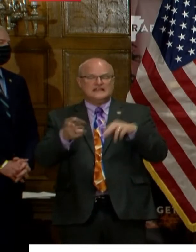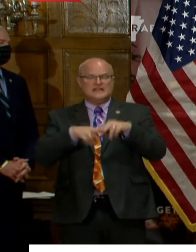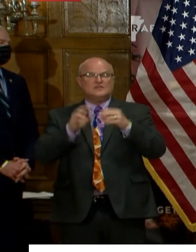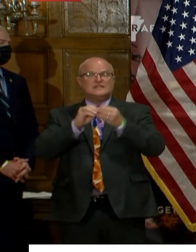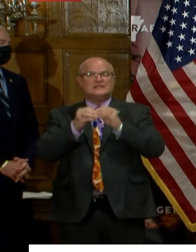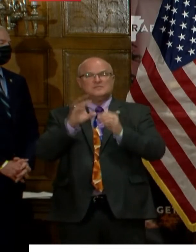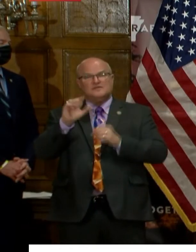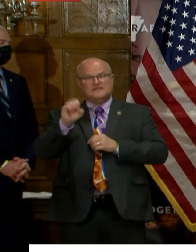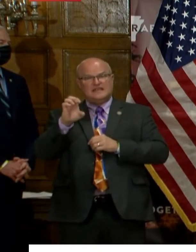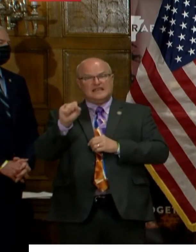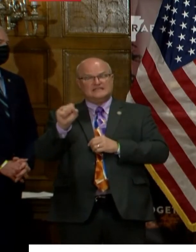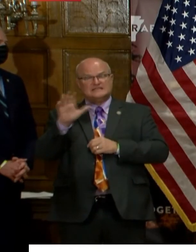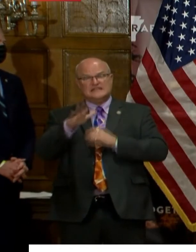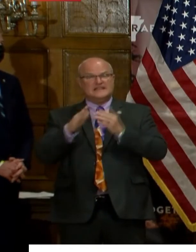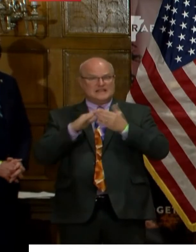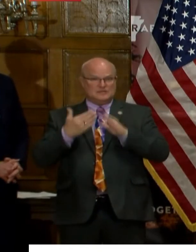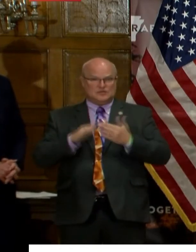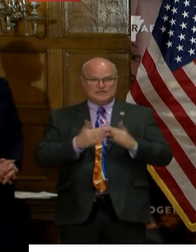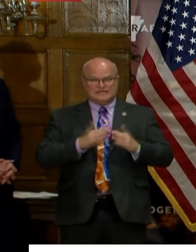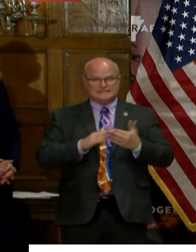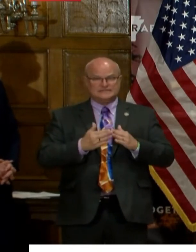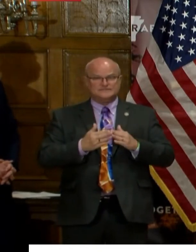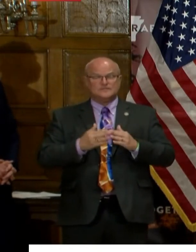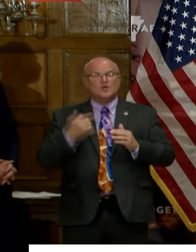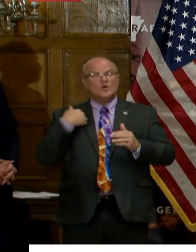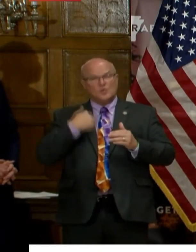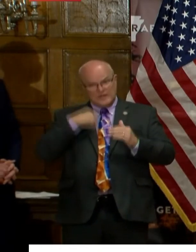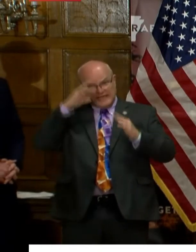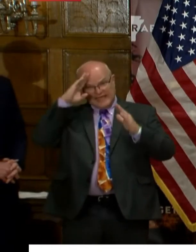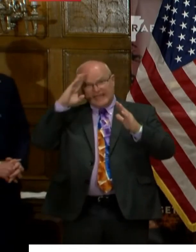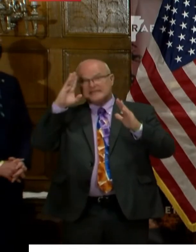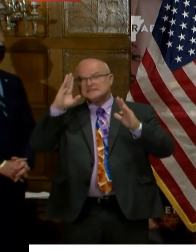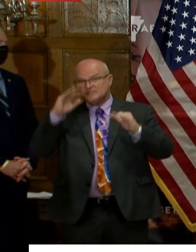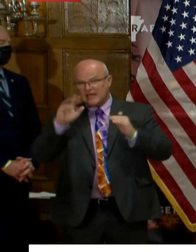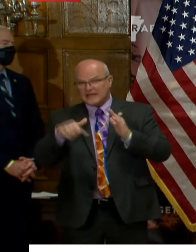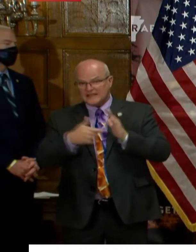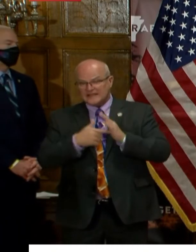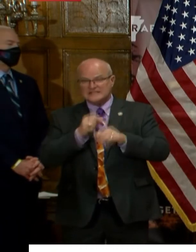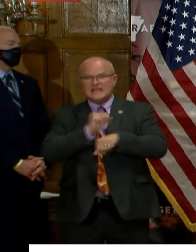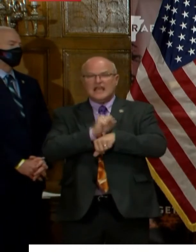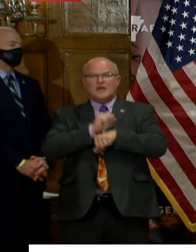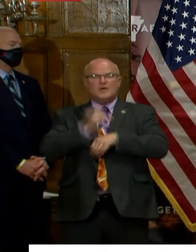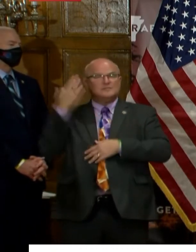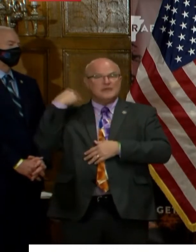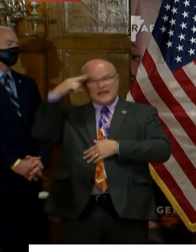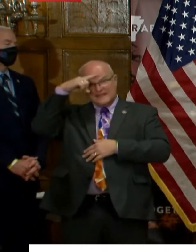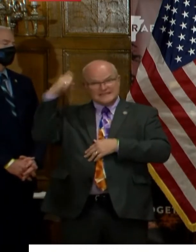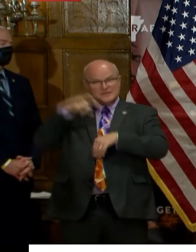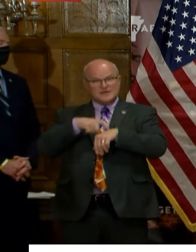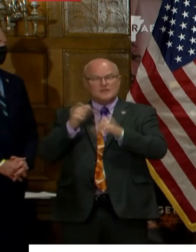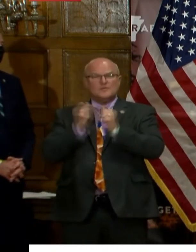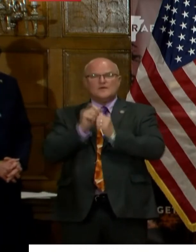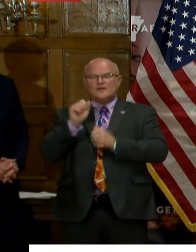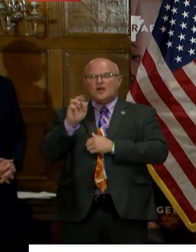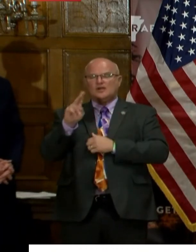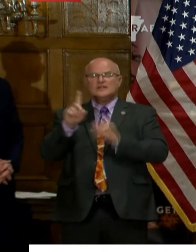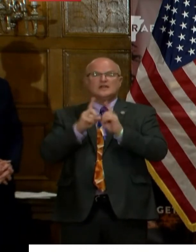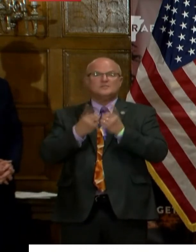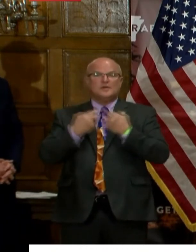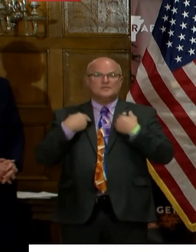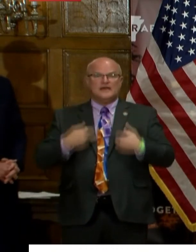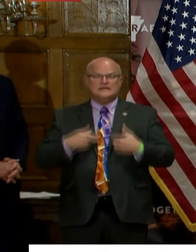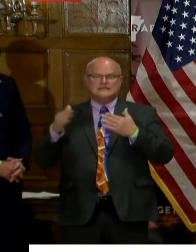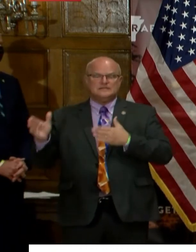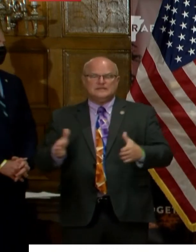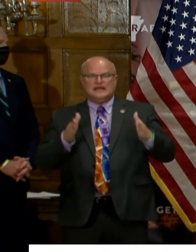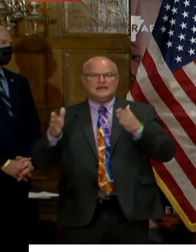increasing number of cases in the communities. We expected this, and we worked back in the summer with the Arkansas Department of Health to